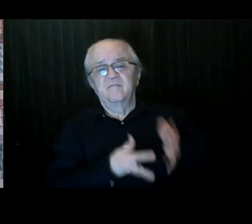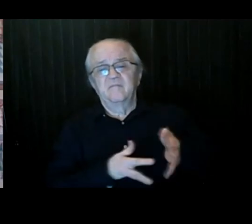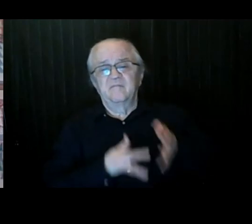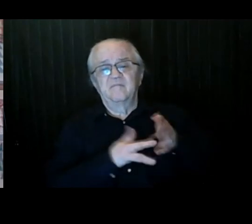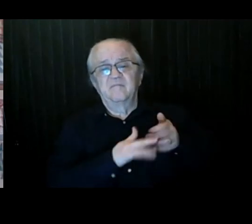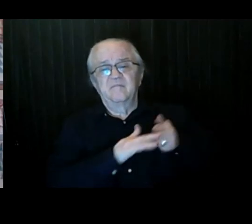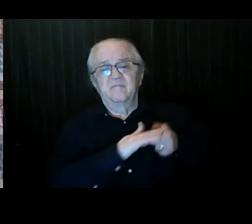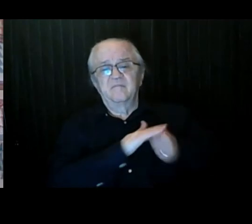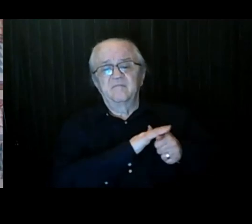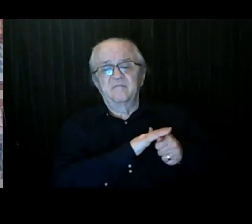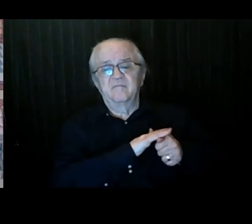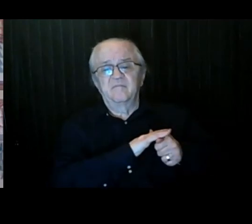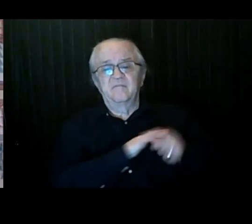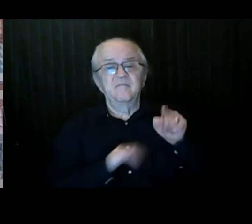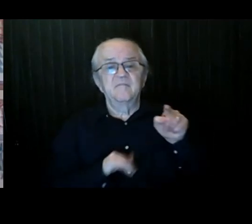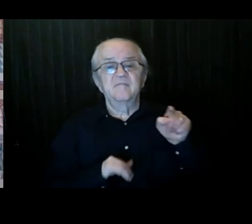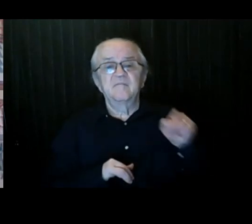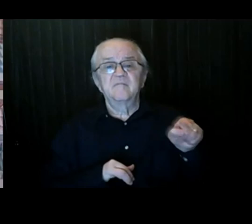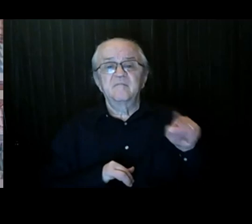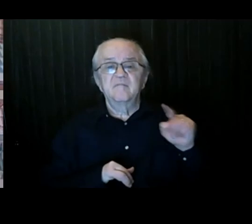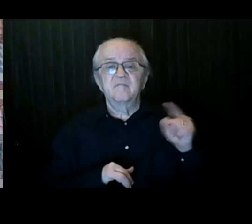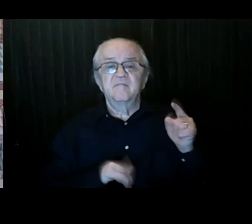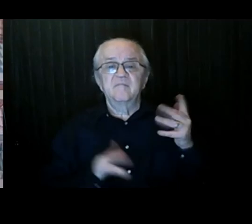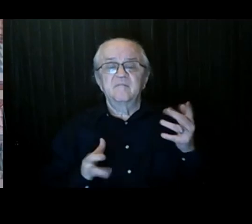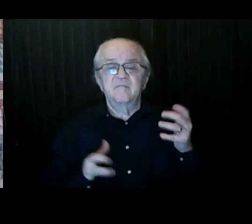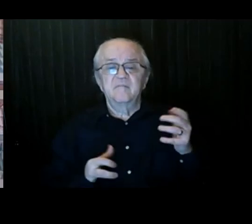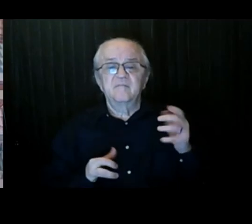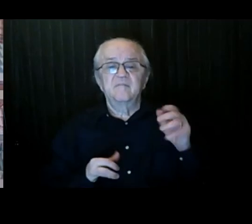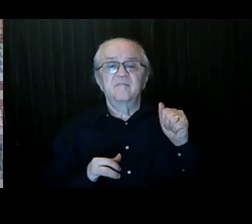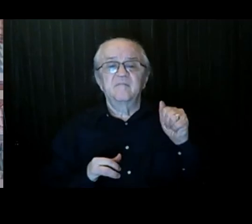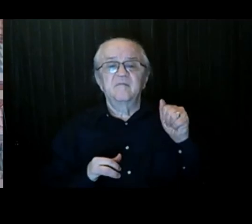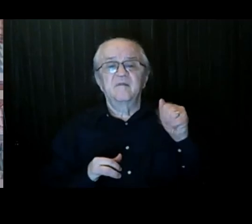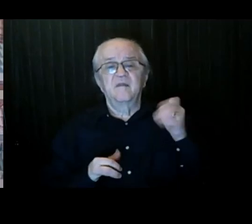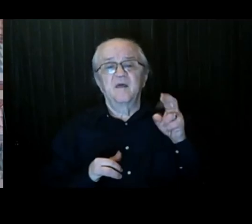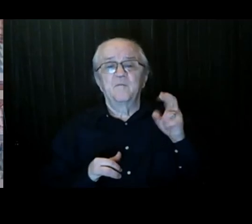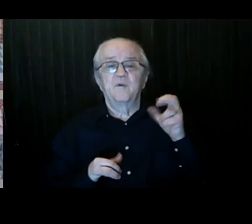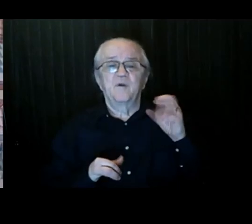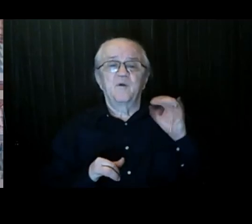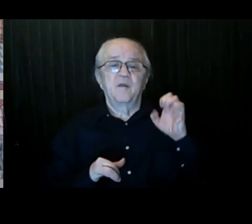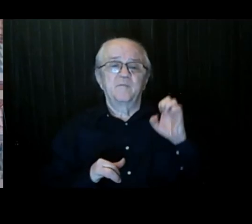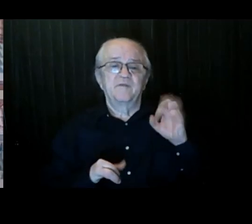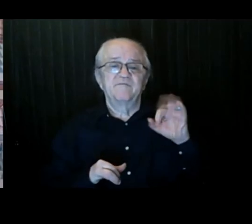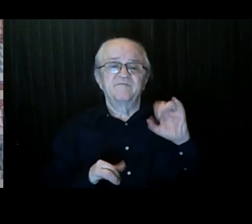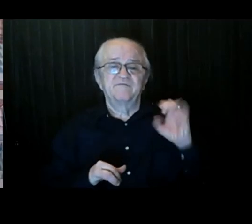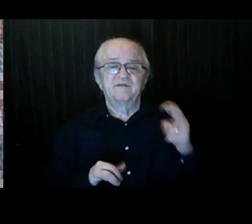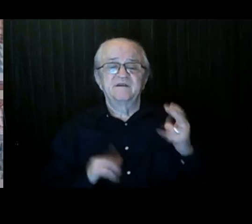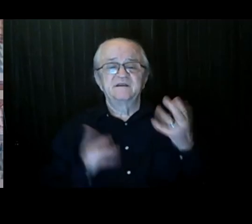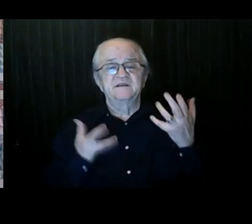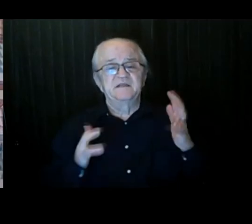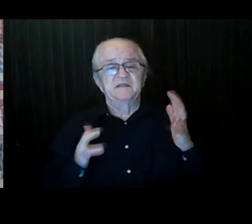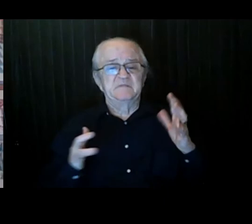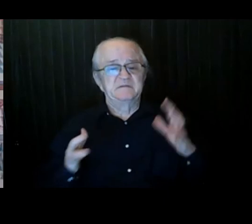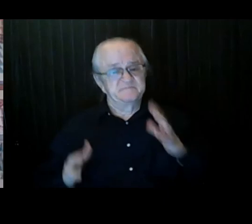It turns out all she wanted to wear at school was Abercrombie and Fitch, like all the other kids. She didn't want to be called